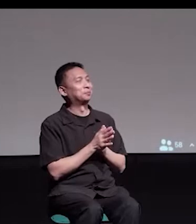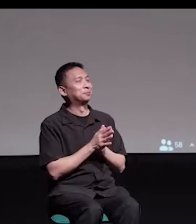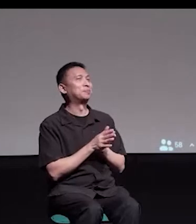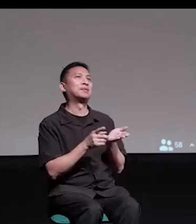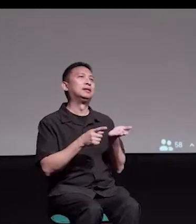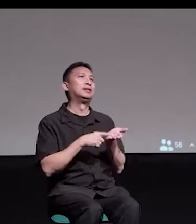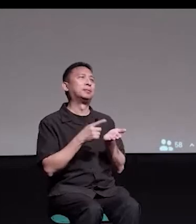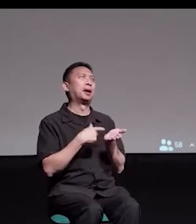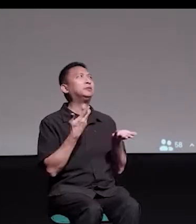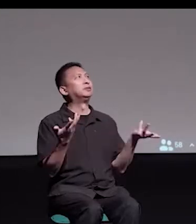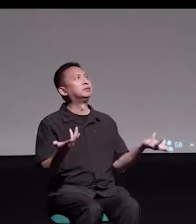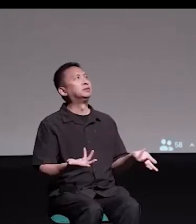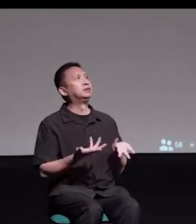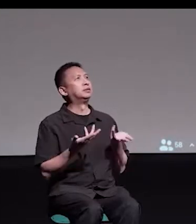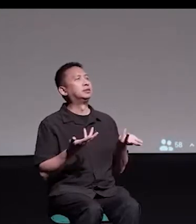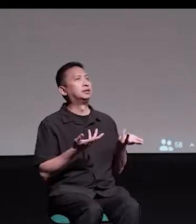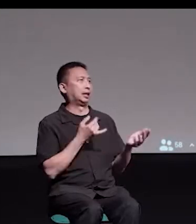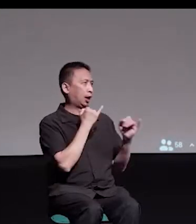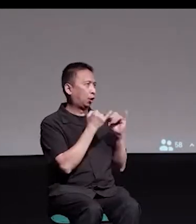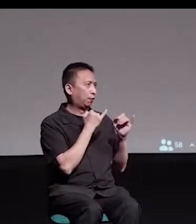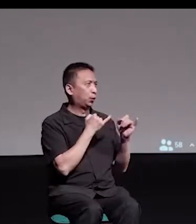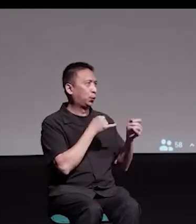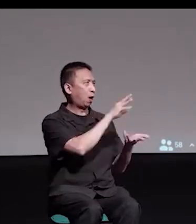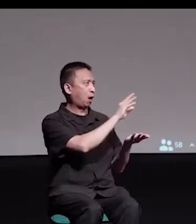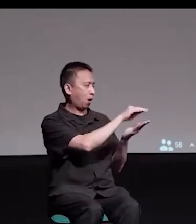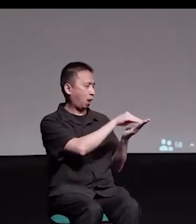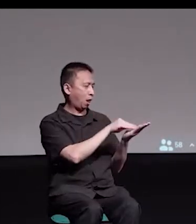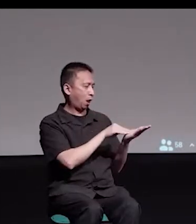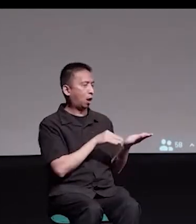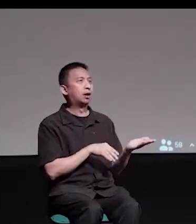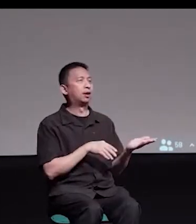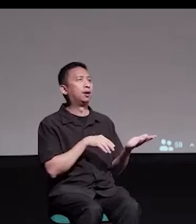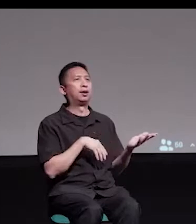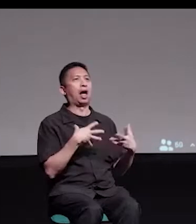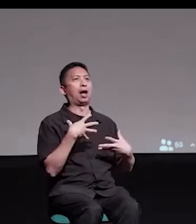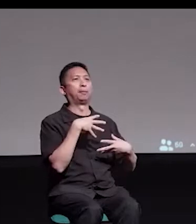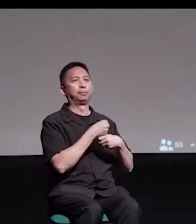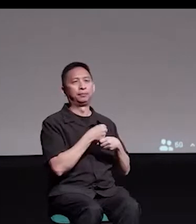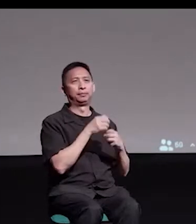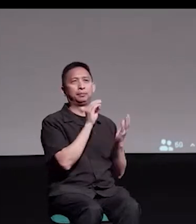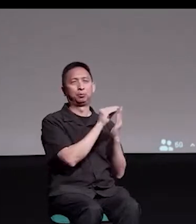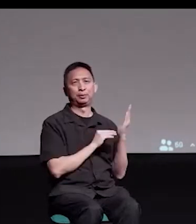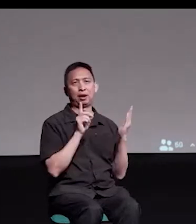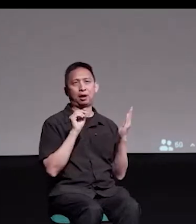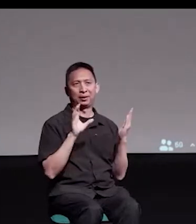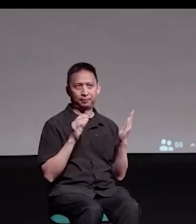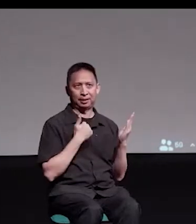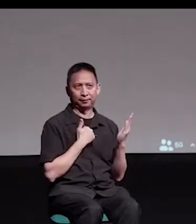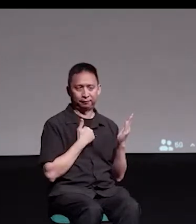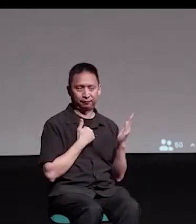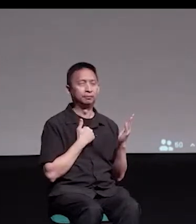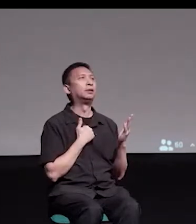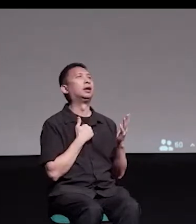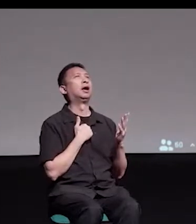sometimes I take pieces of a interview and compile them on a little document and put them up to